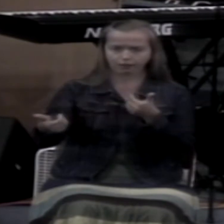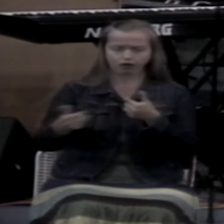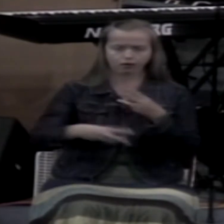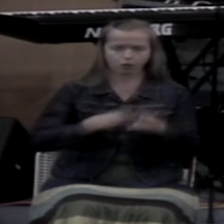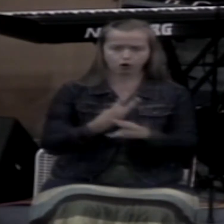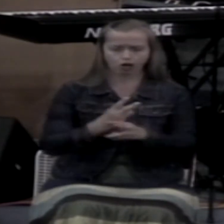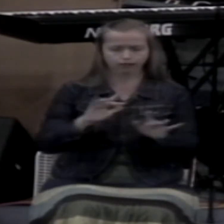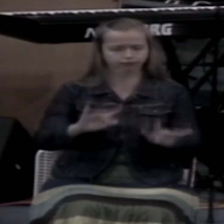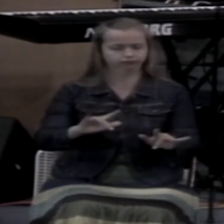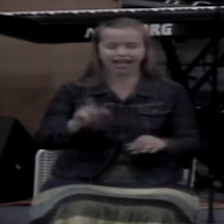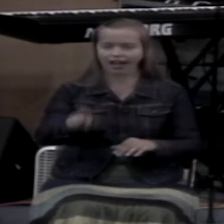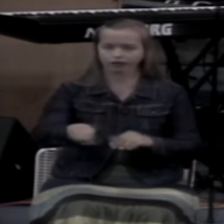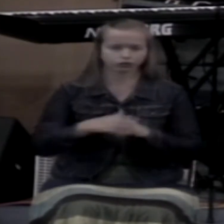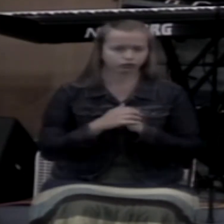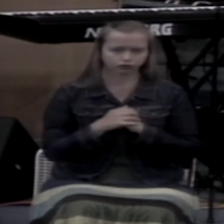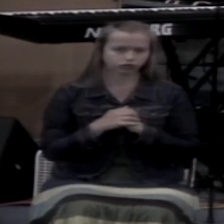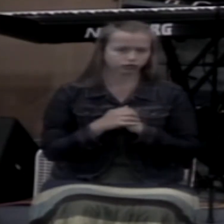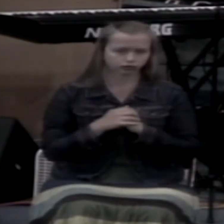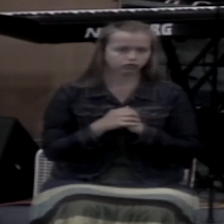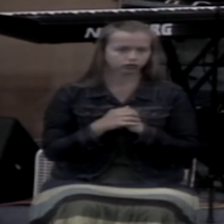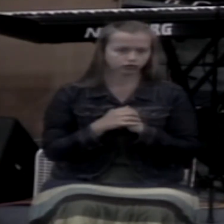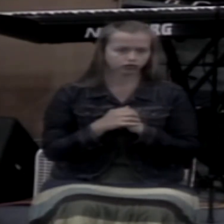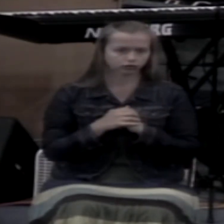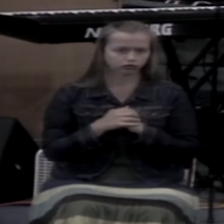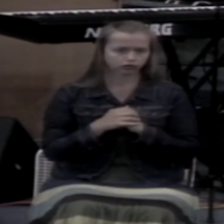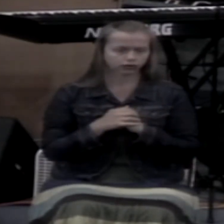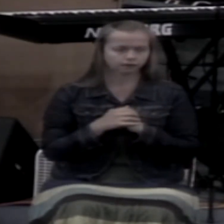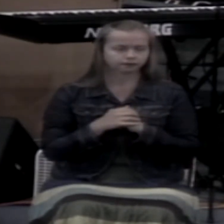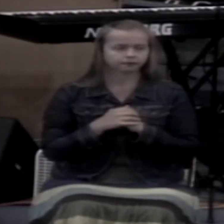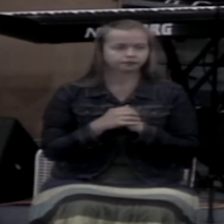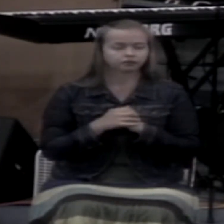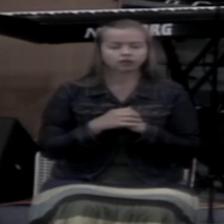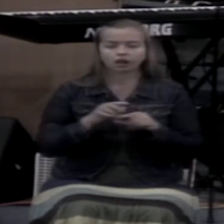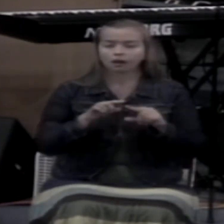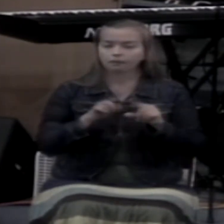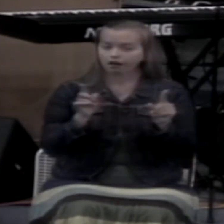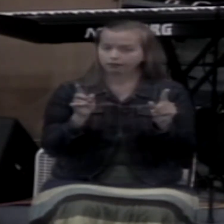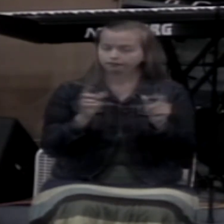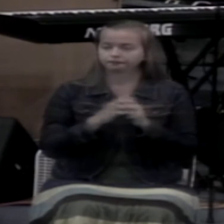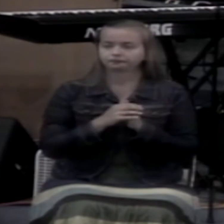But holiness standards are designed to make us transparent,